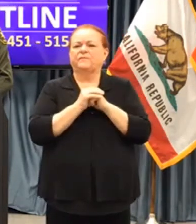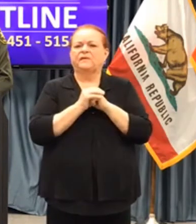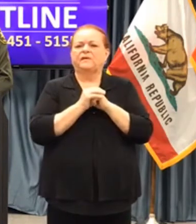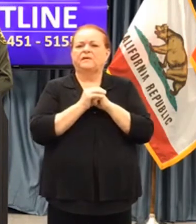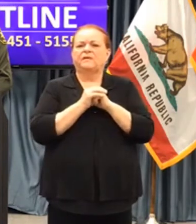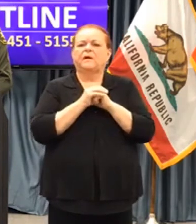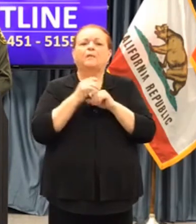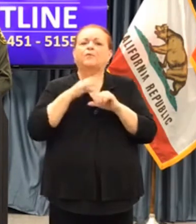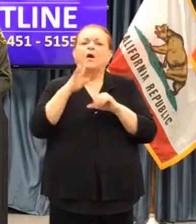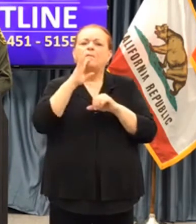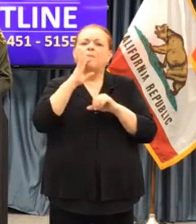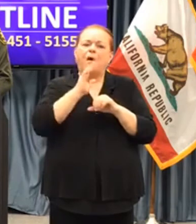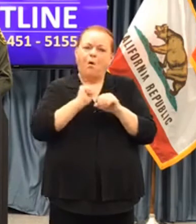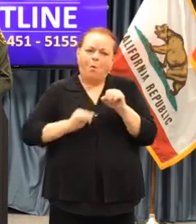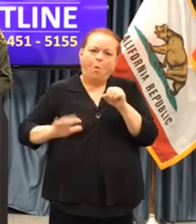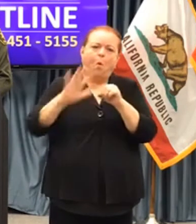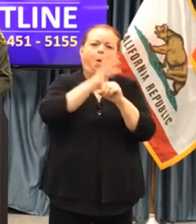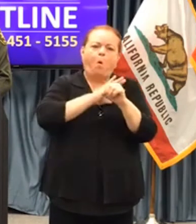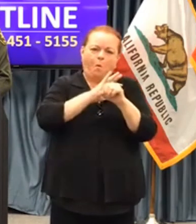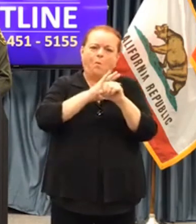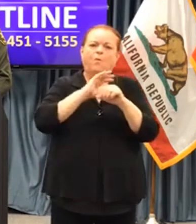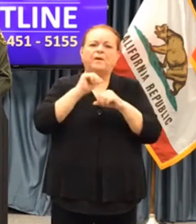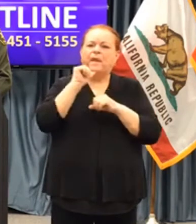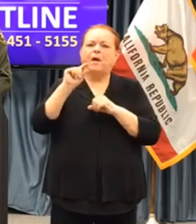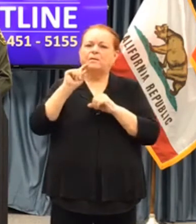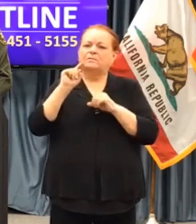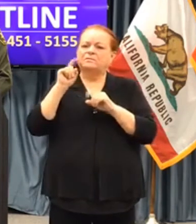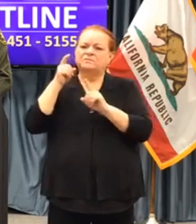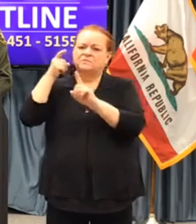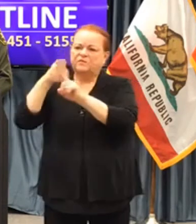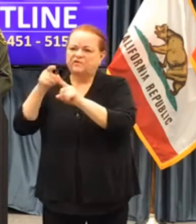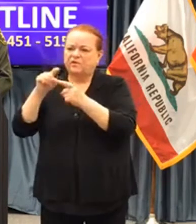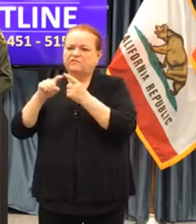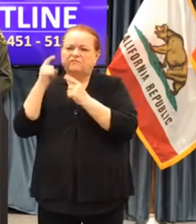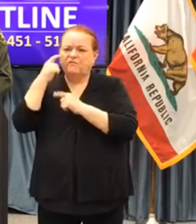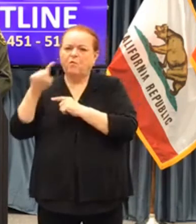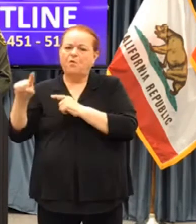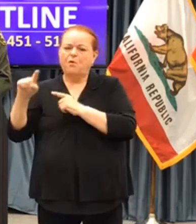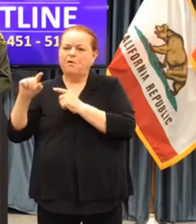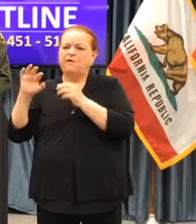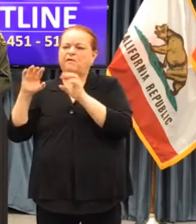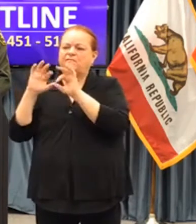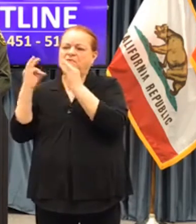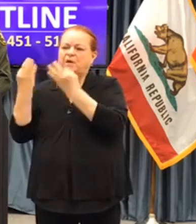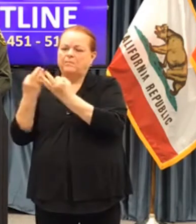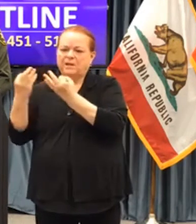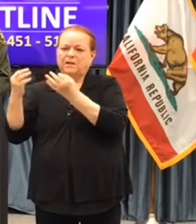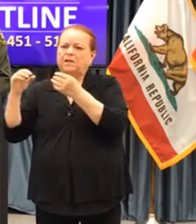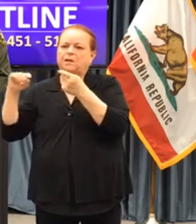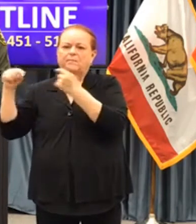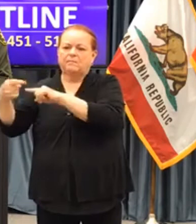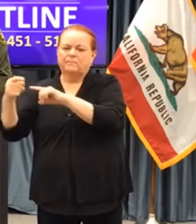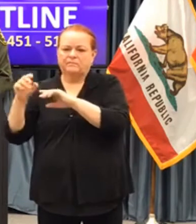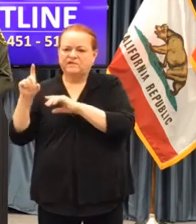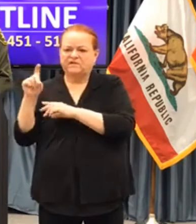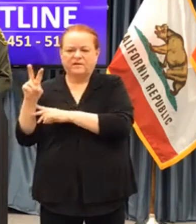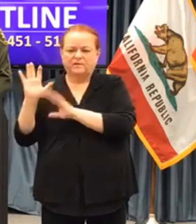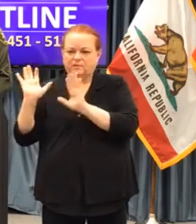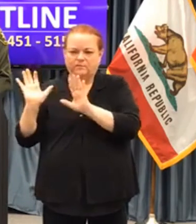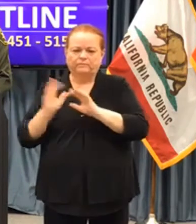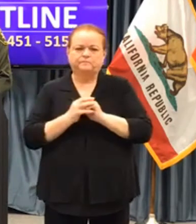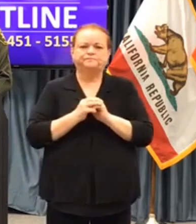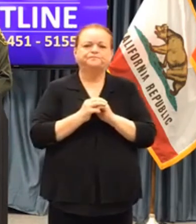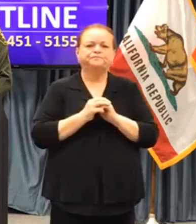This is overall. And then we'll dispatch and investigate. Sometimes we may get dispatched to what we believe is a domestic violence